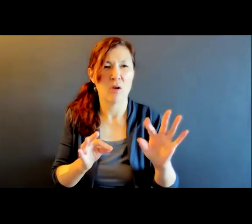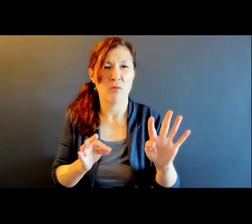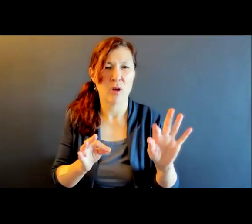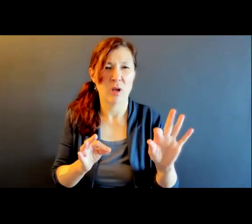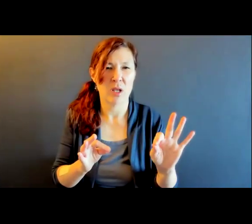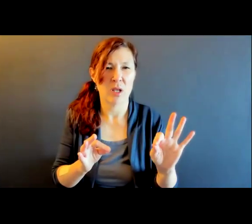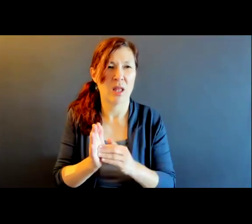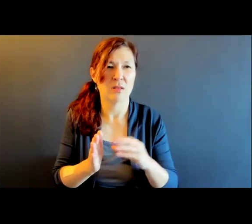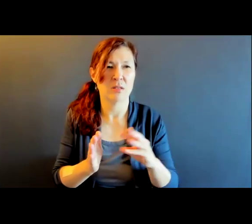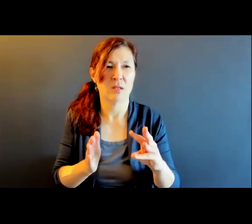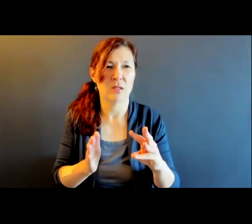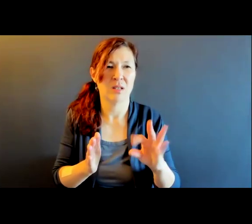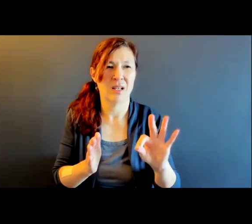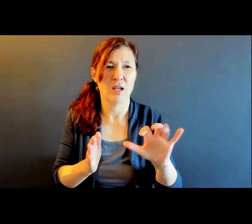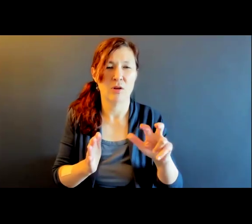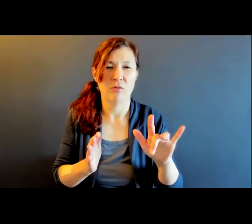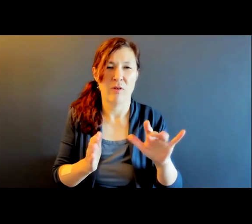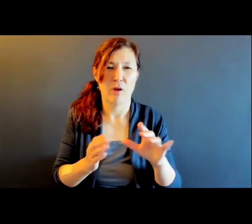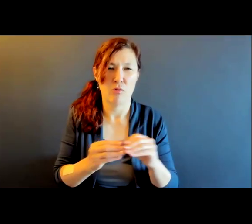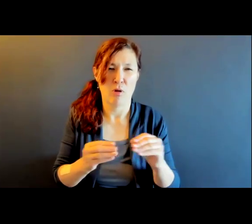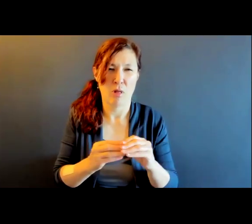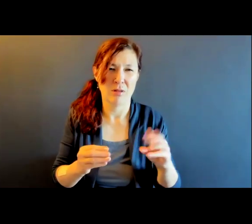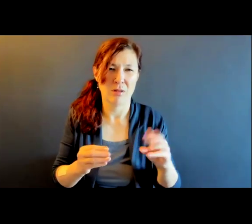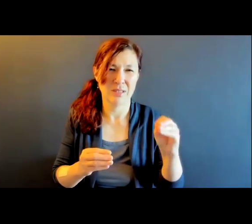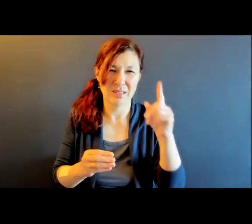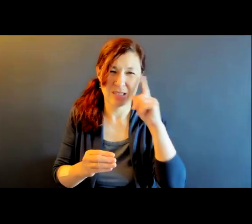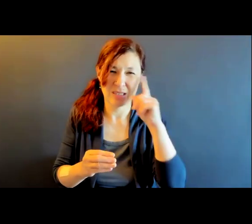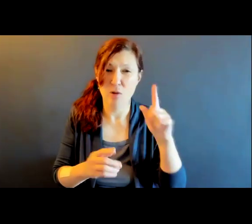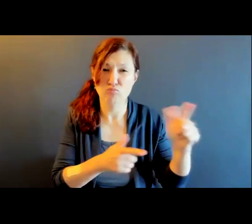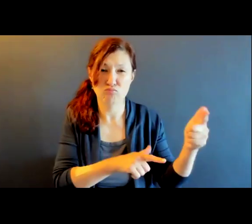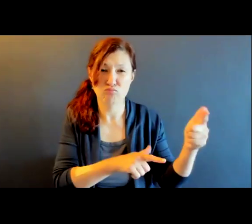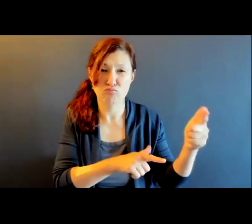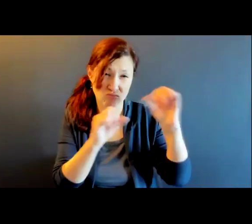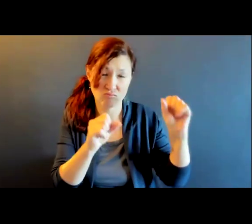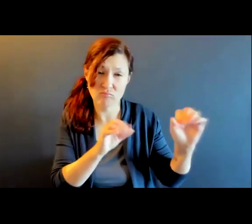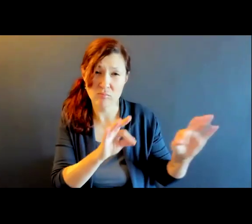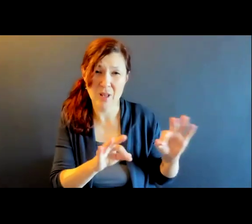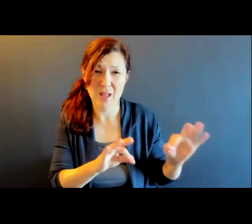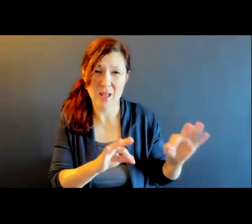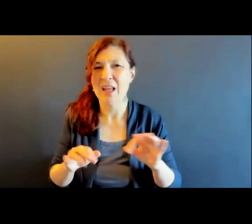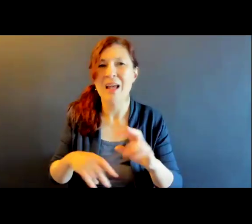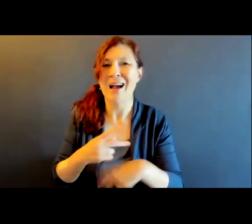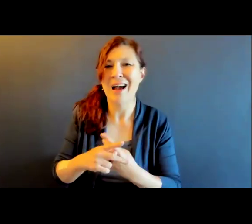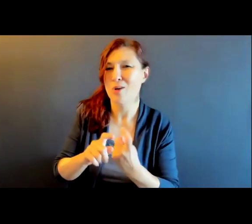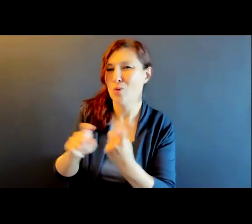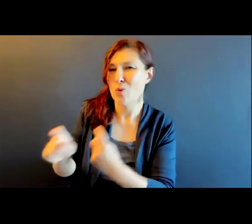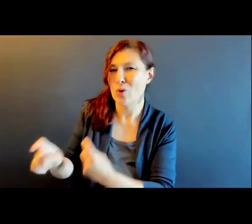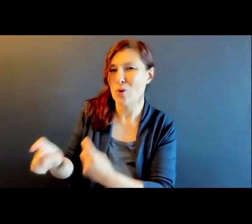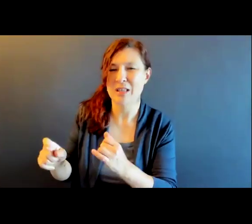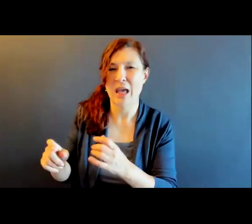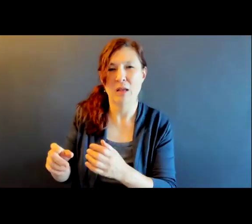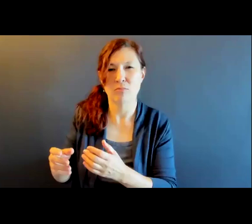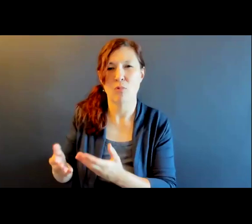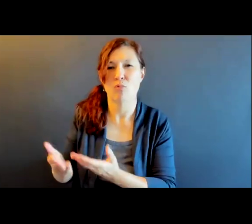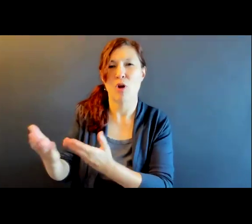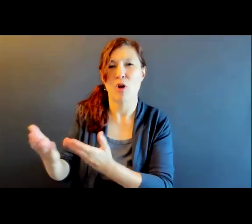$49,925.60. Now I'd like to turn over to Superintendent for any final comments. This is just, it's a different kind of donation. This one here is